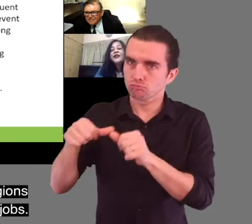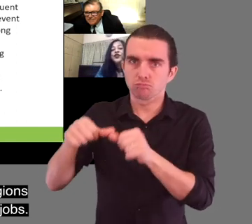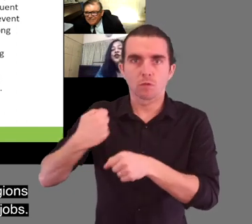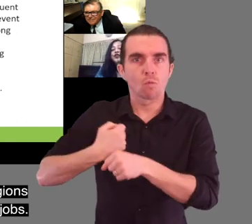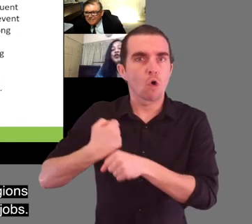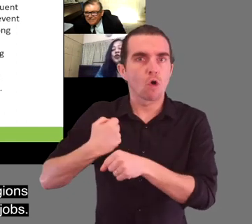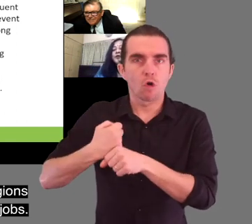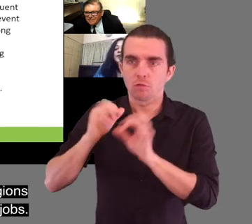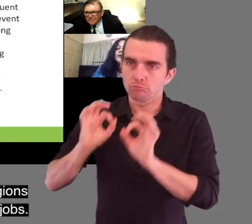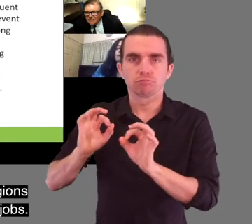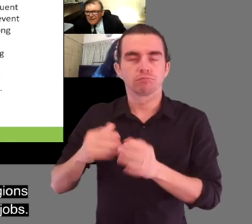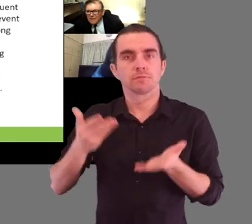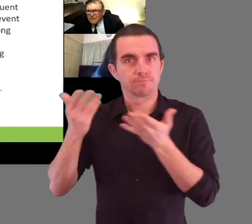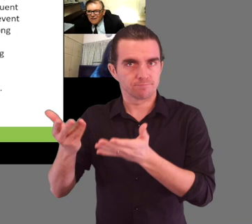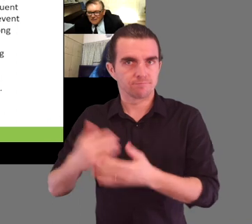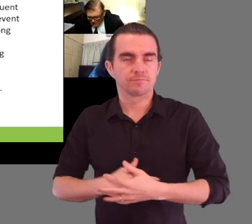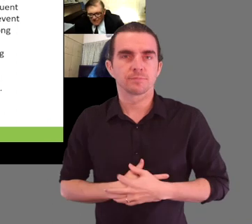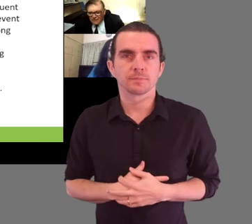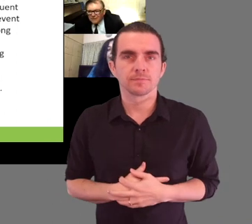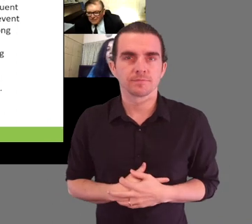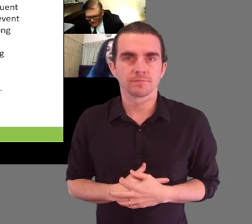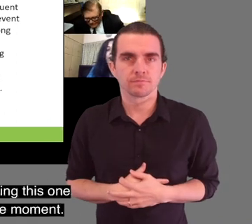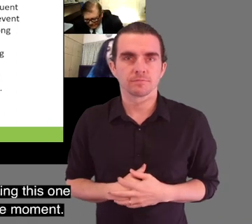their jobs. Next, please.